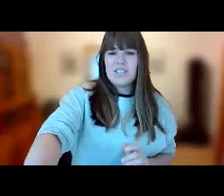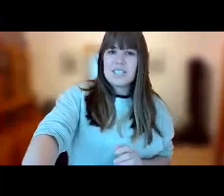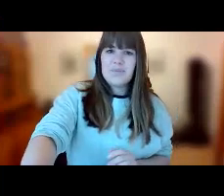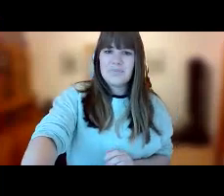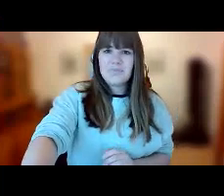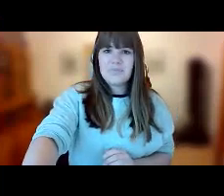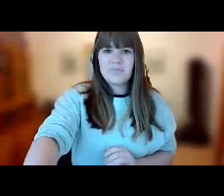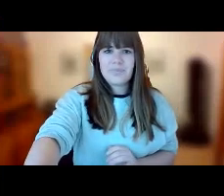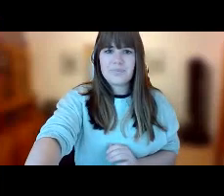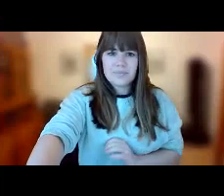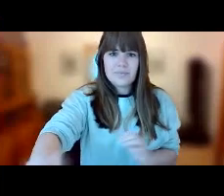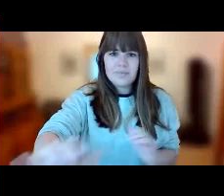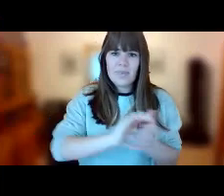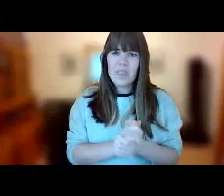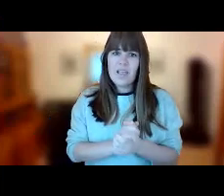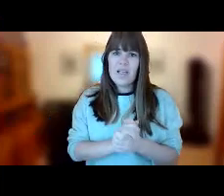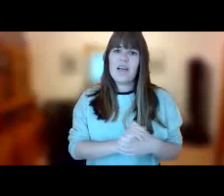those changes.